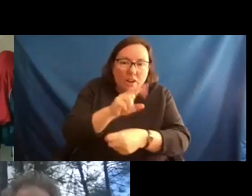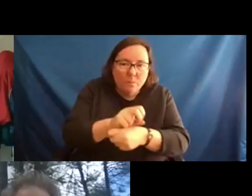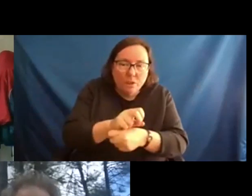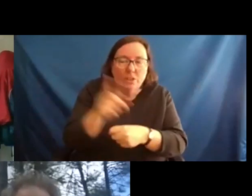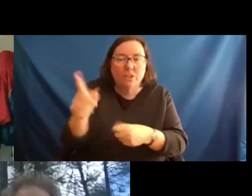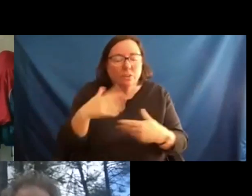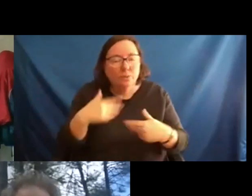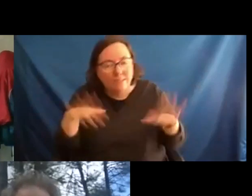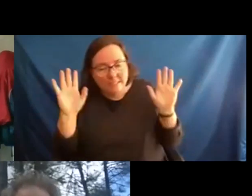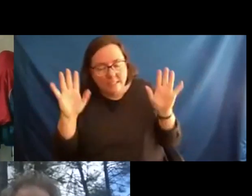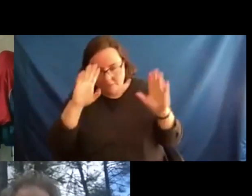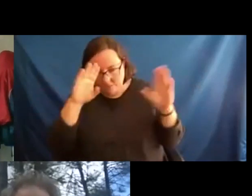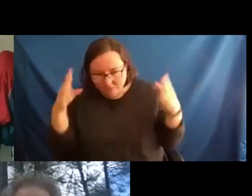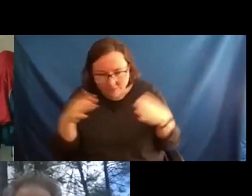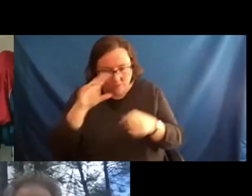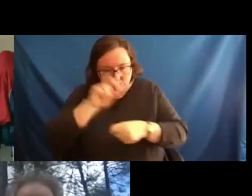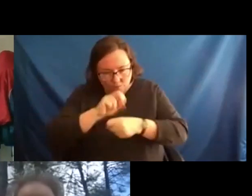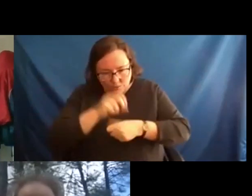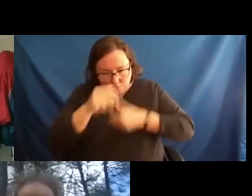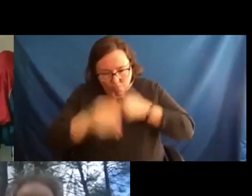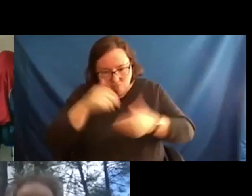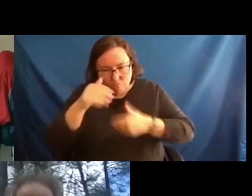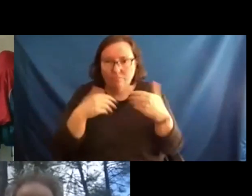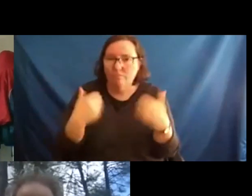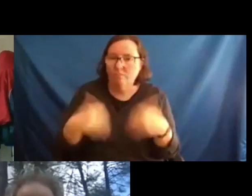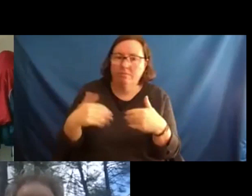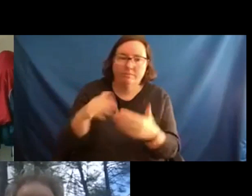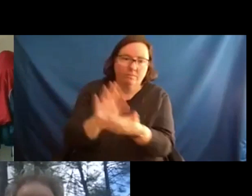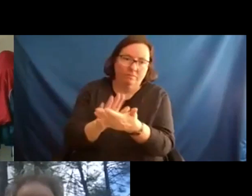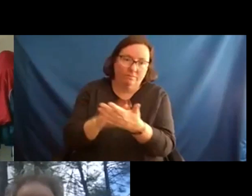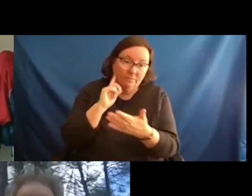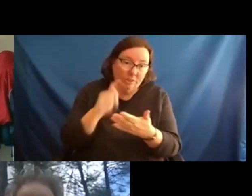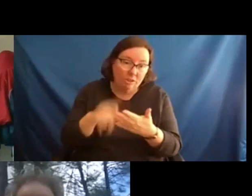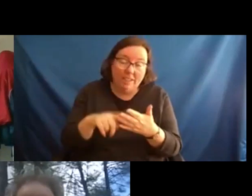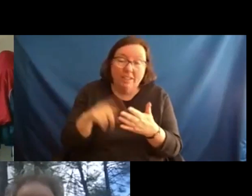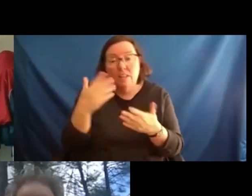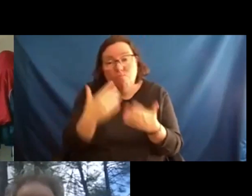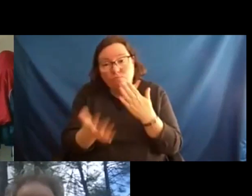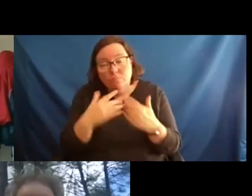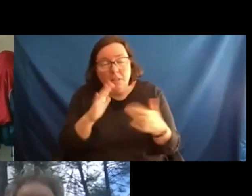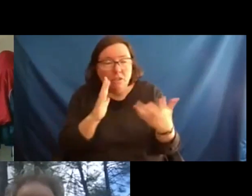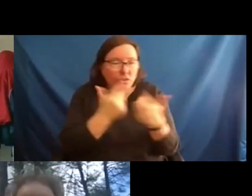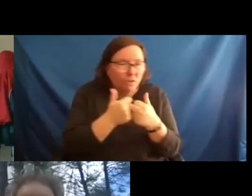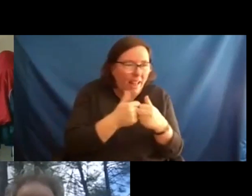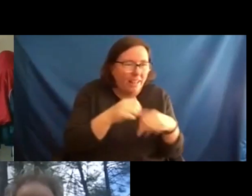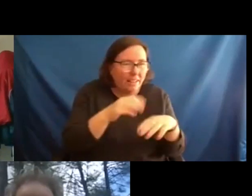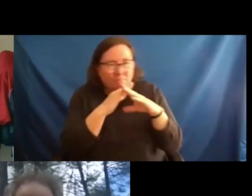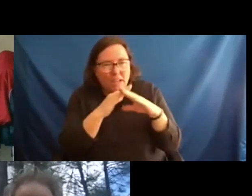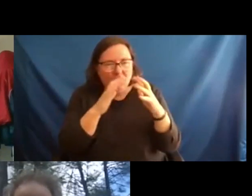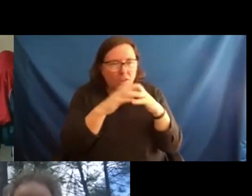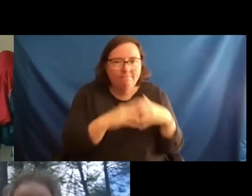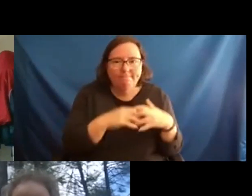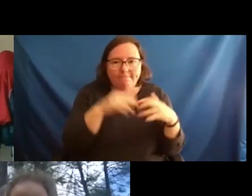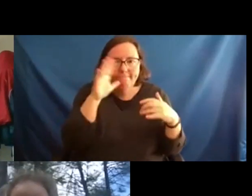you here today. Even with the challenges you may have experienced as a student with